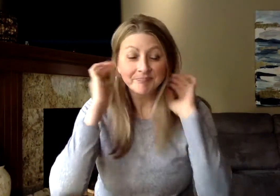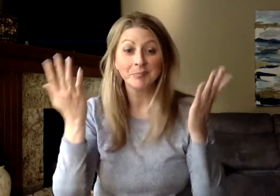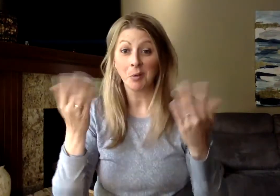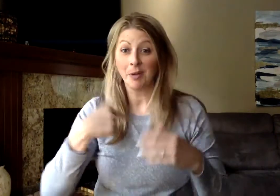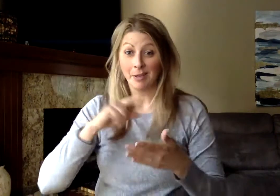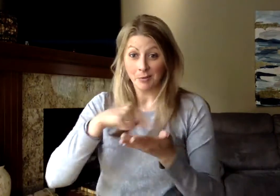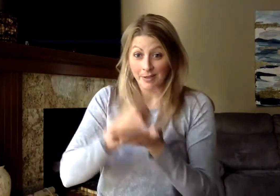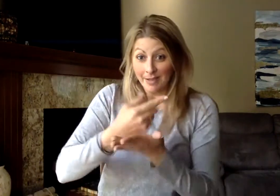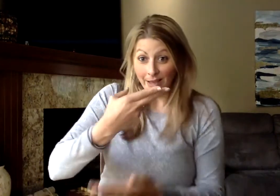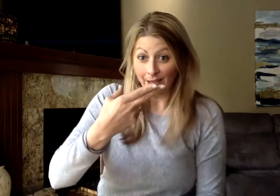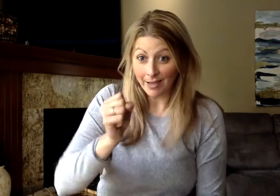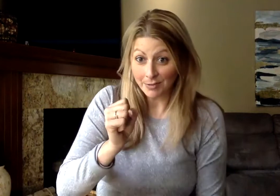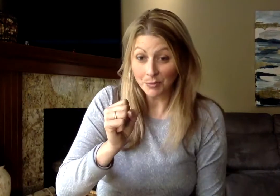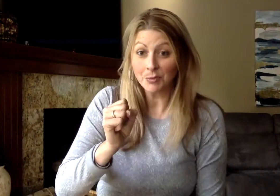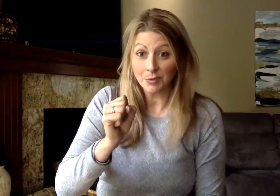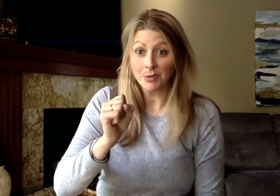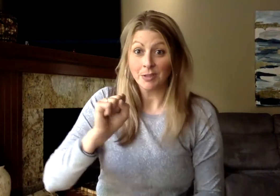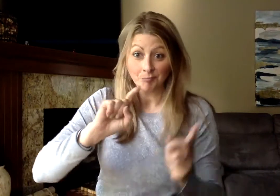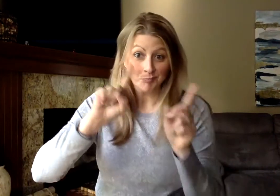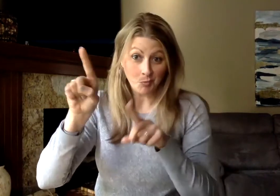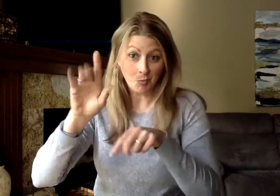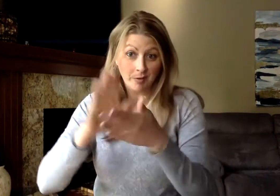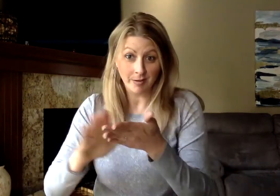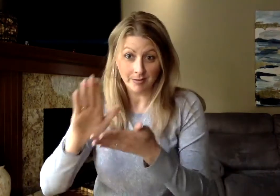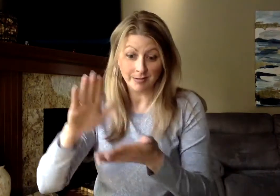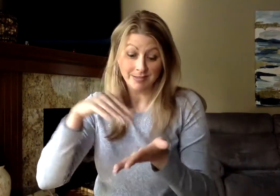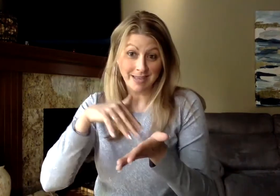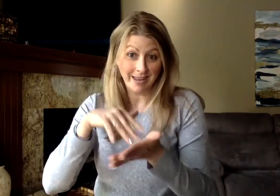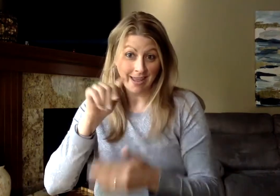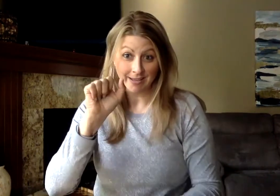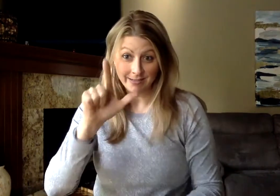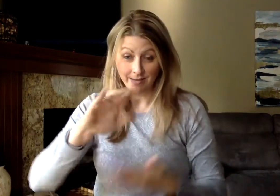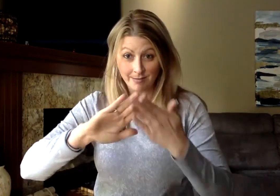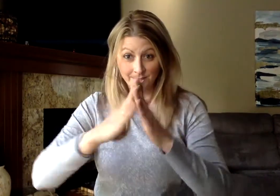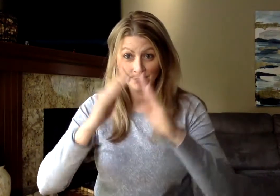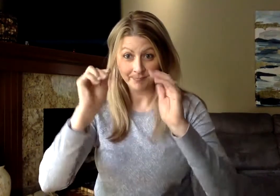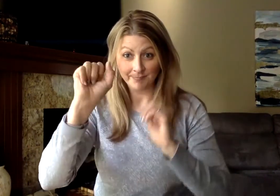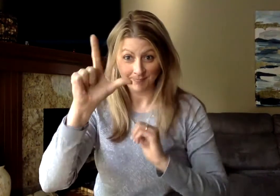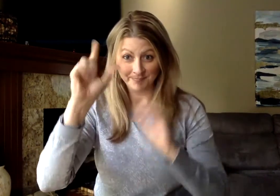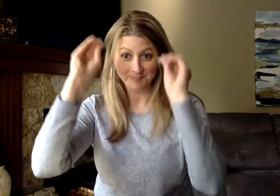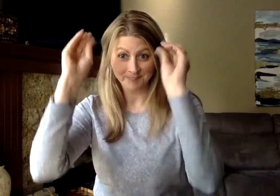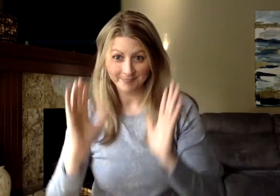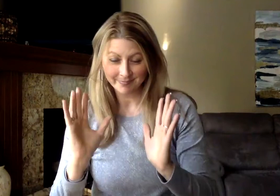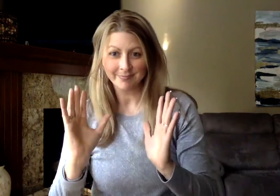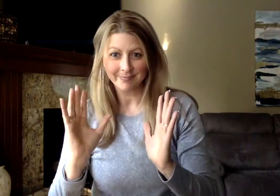deaf culture. I graduated high school and I went to college and studied ASL to become an ASL